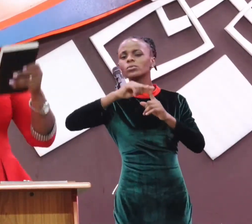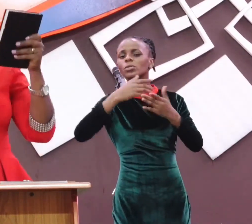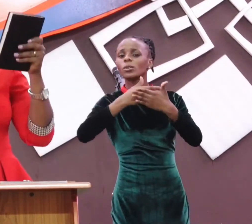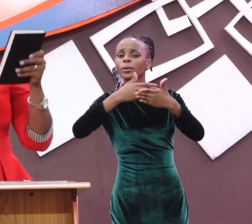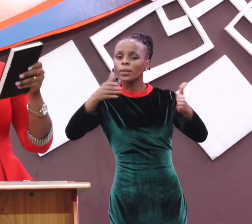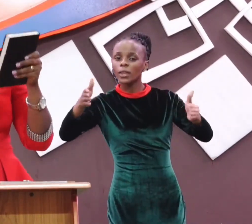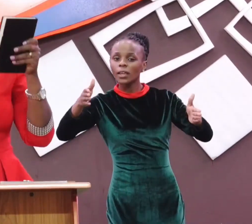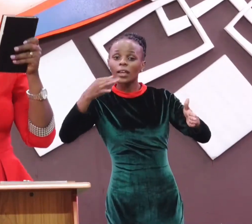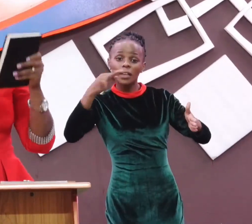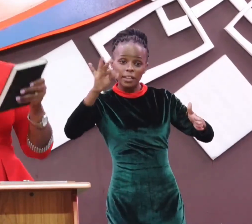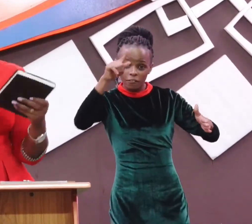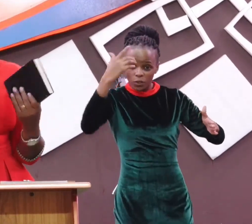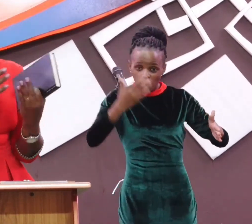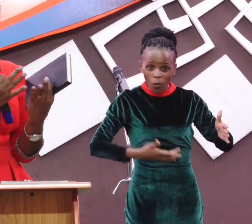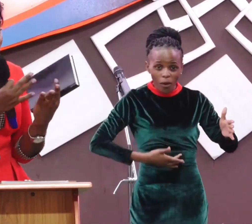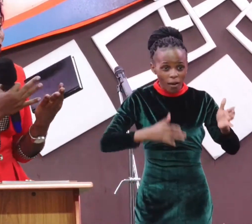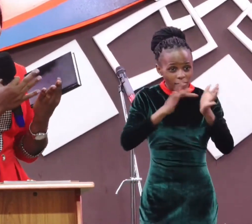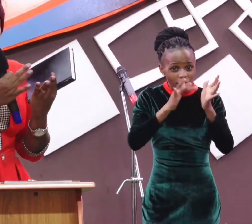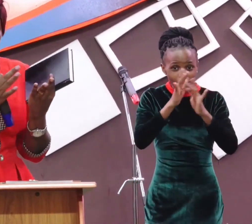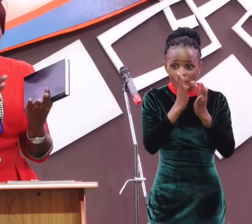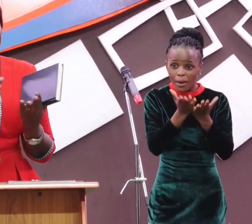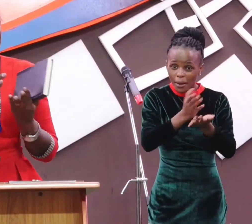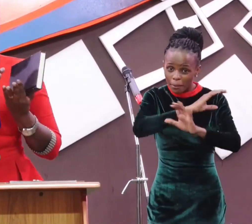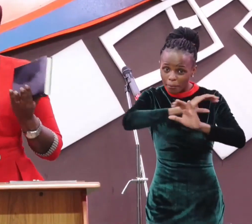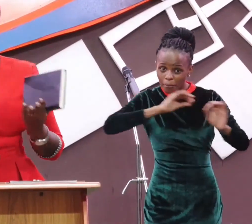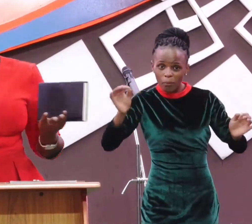other gate.